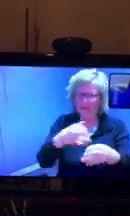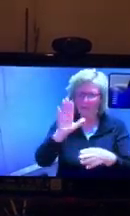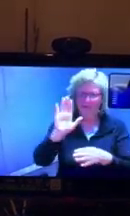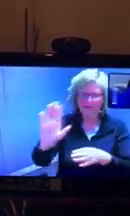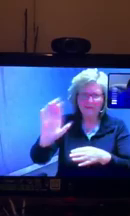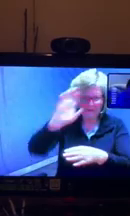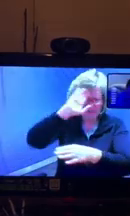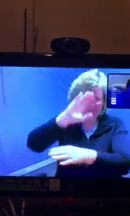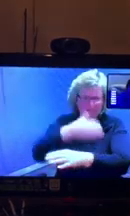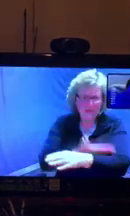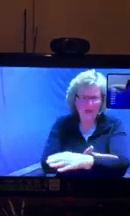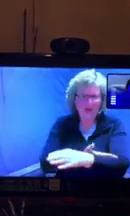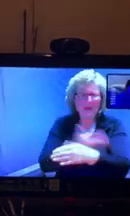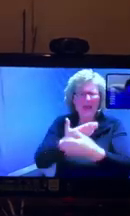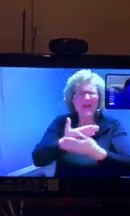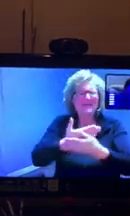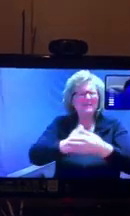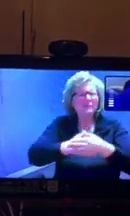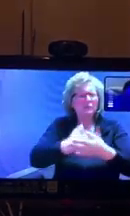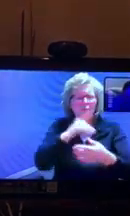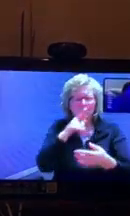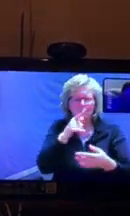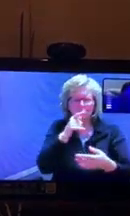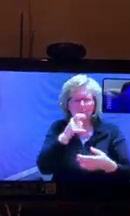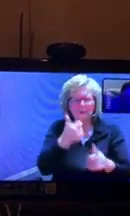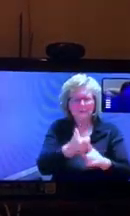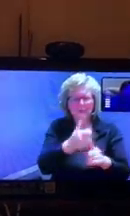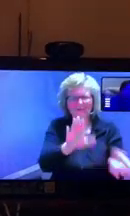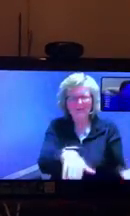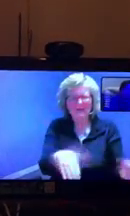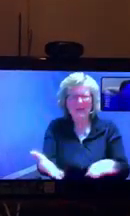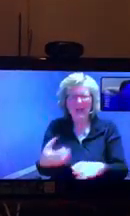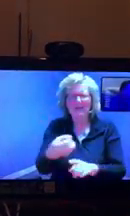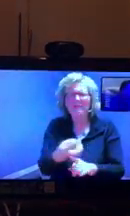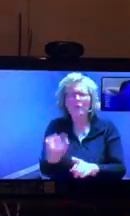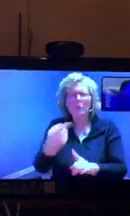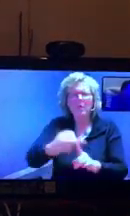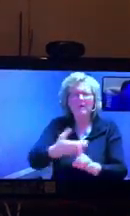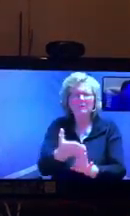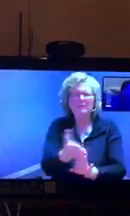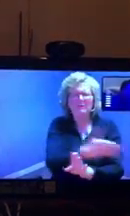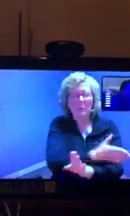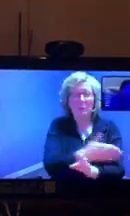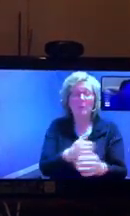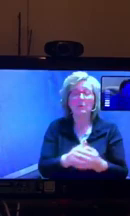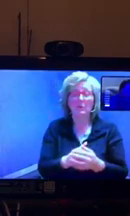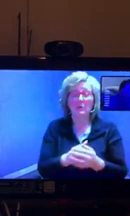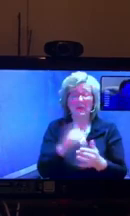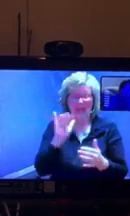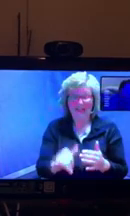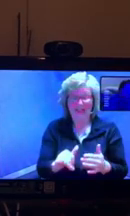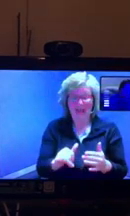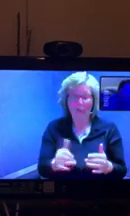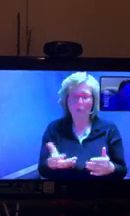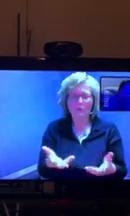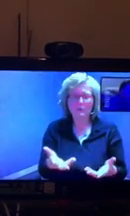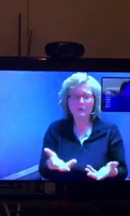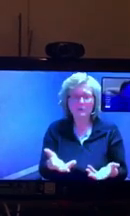passed away a few months prior. And this gift, this mission, if you will, was to raise $1 billion.